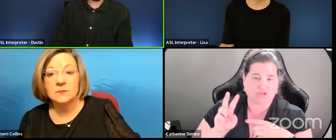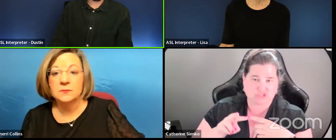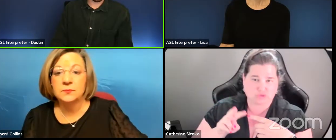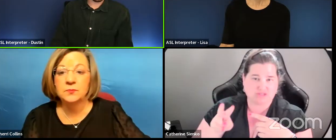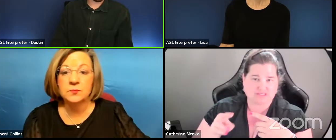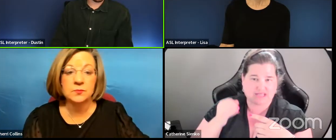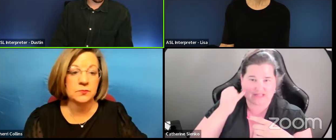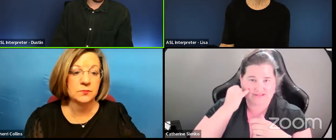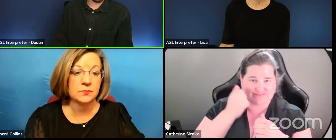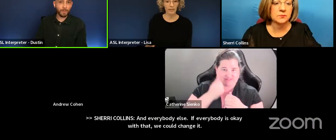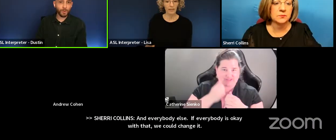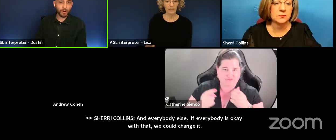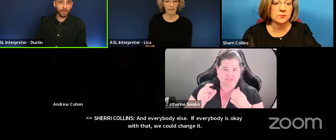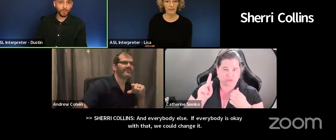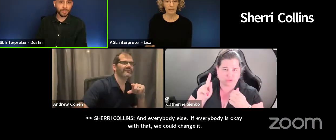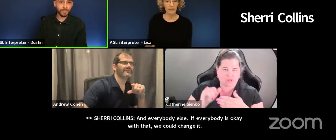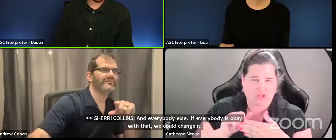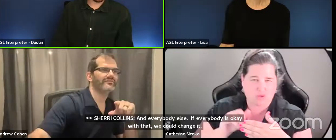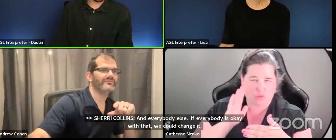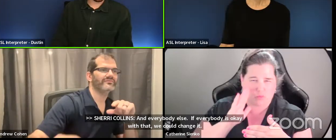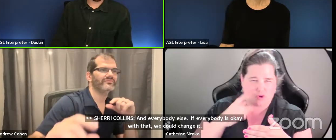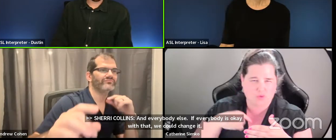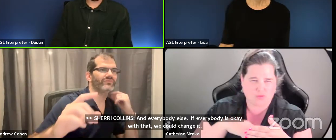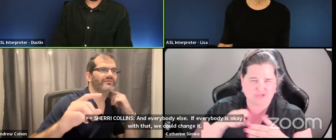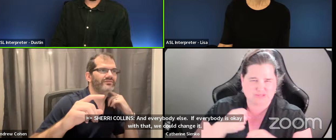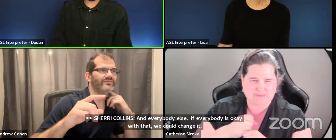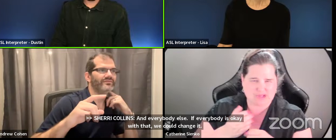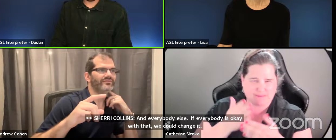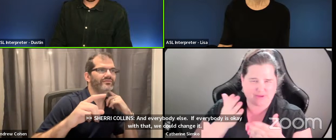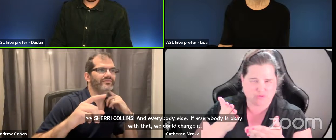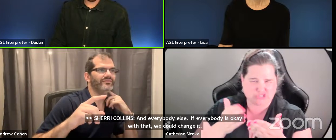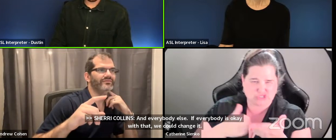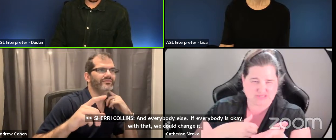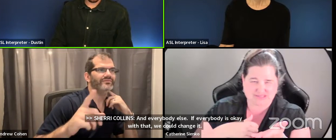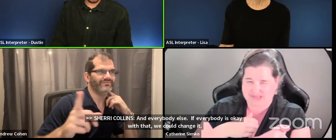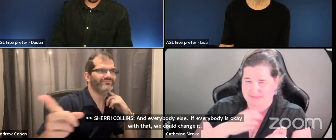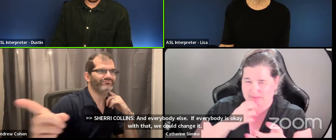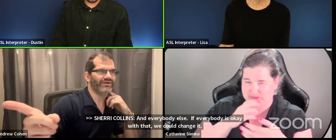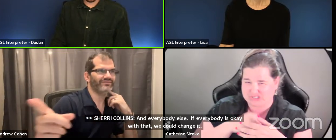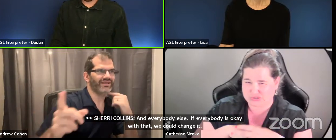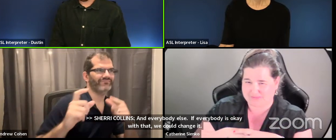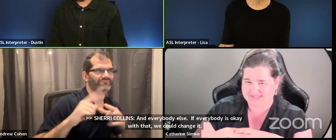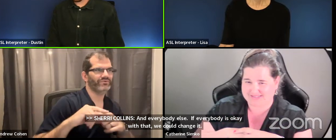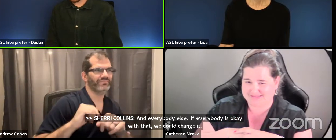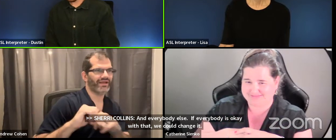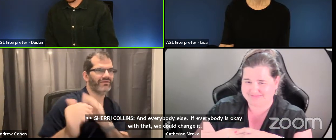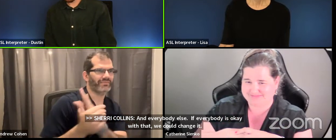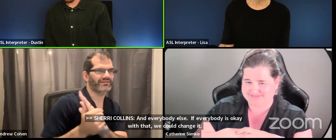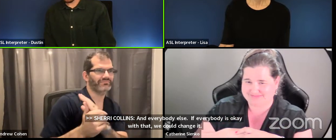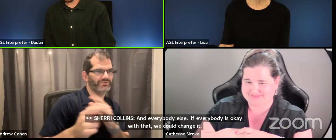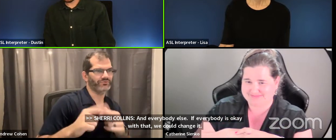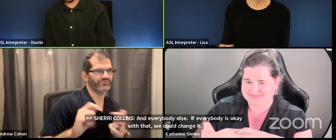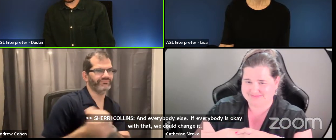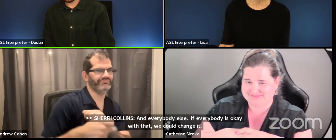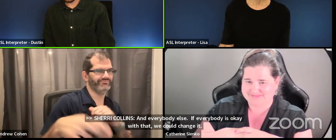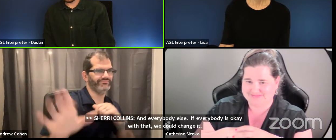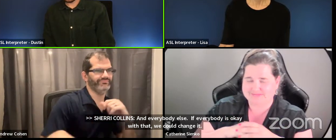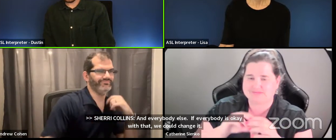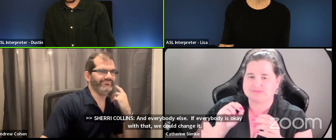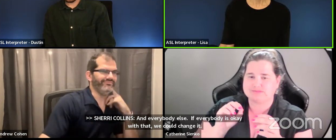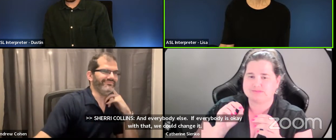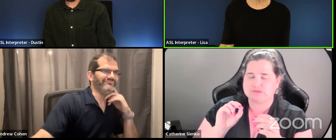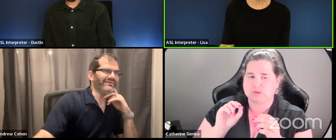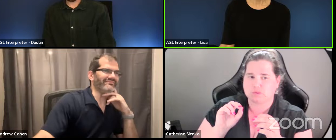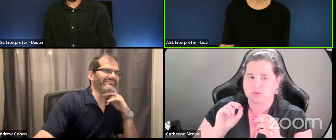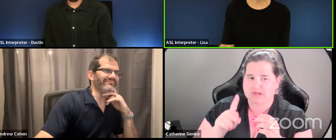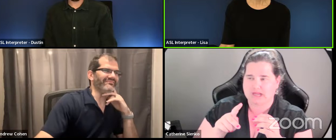And I'm fine with February 22nd, as long as everyone else is okay with that. Do we need to have a motion?